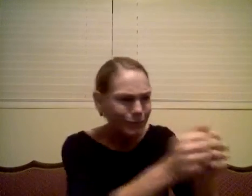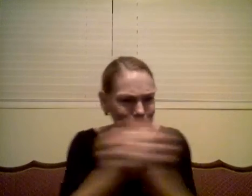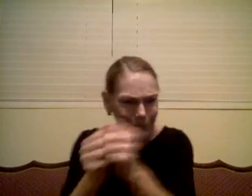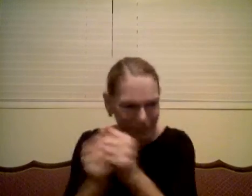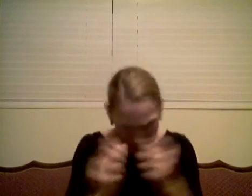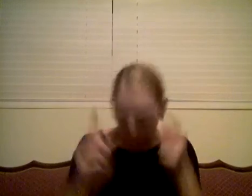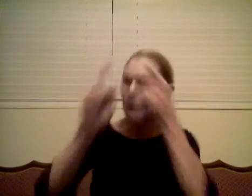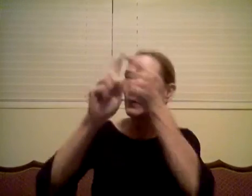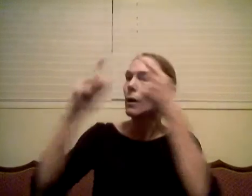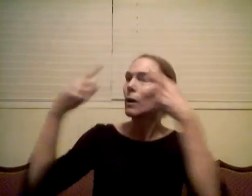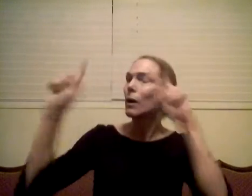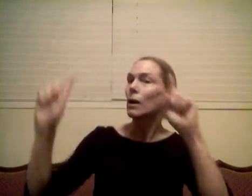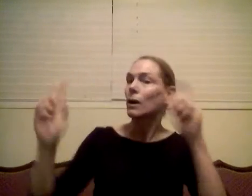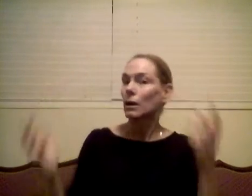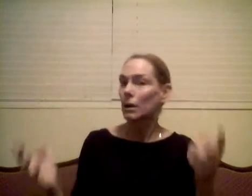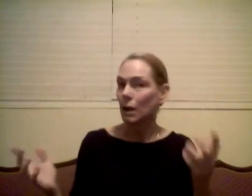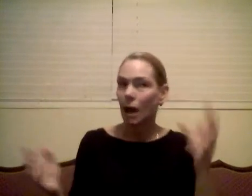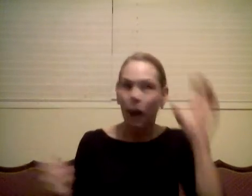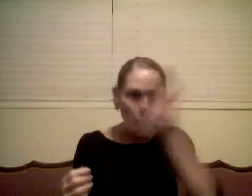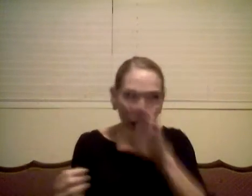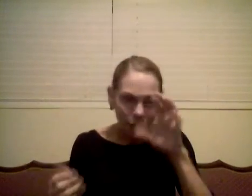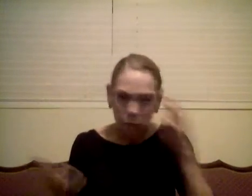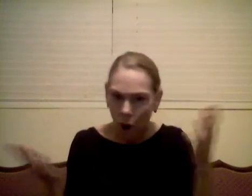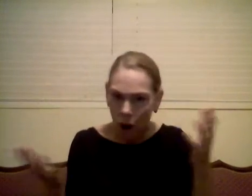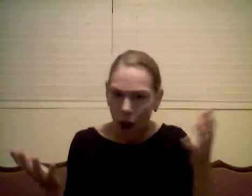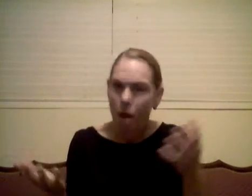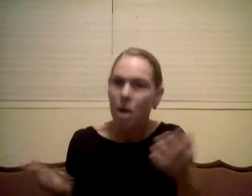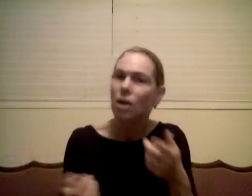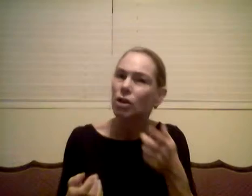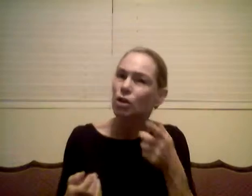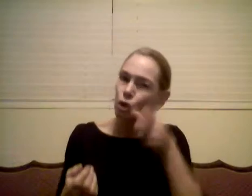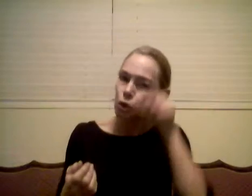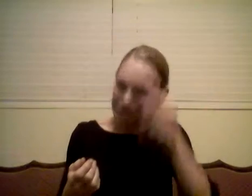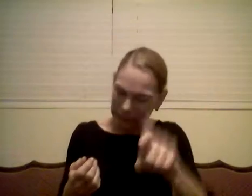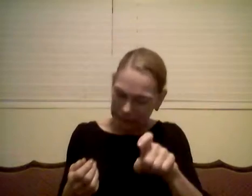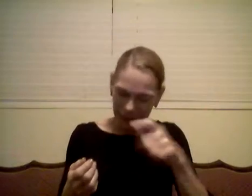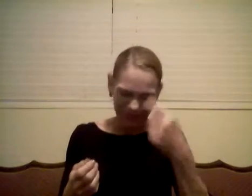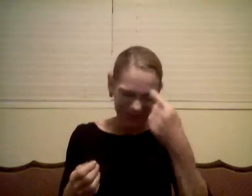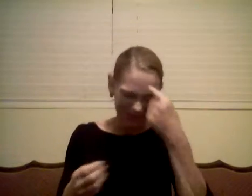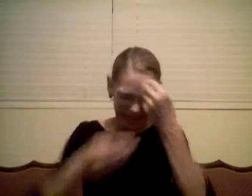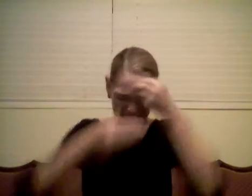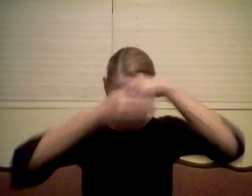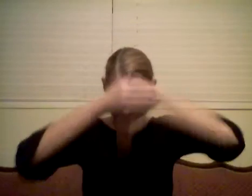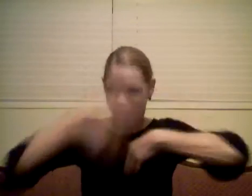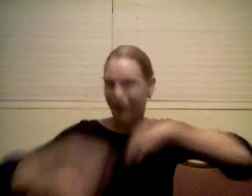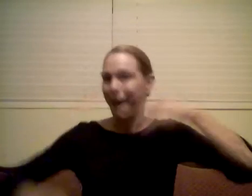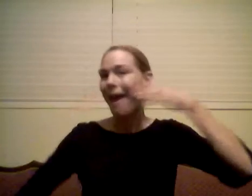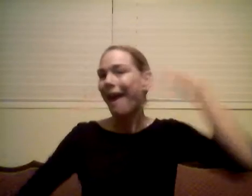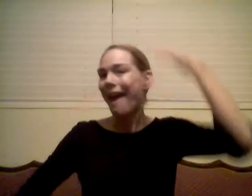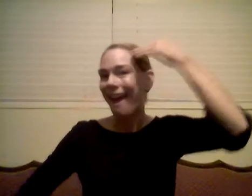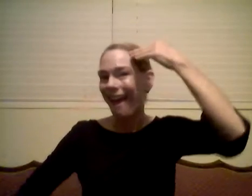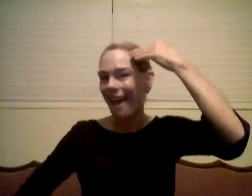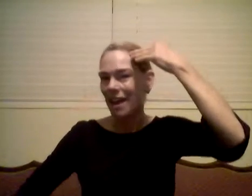What am I looking for now? I want you to get into my head as the hiring manager. I want you to talk to me about